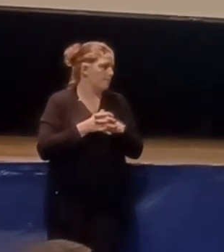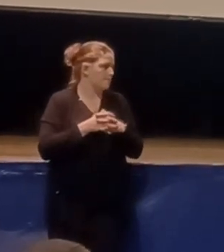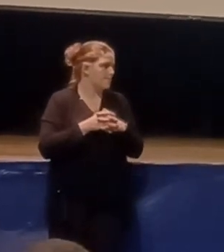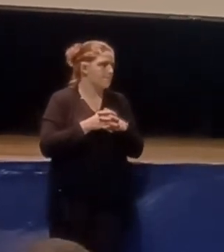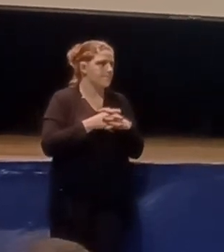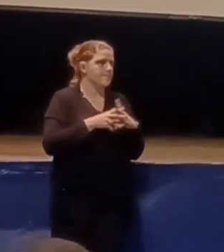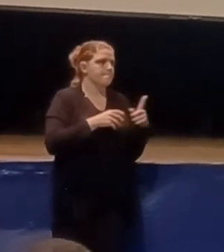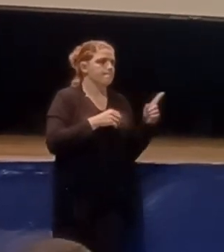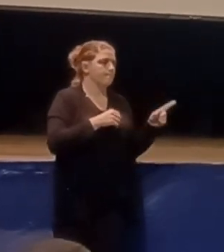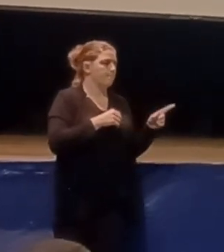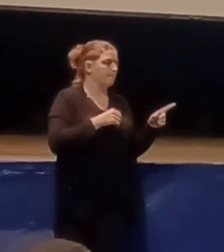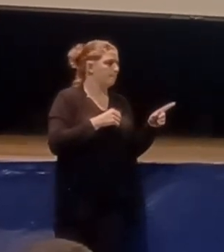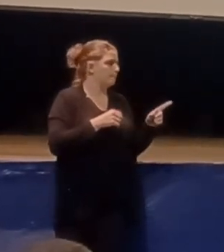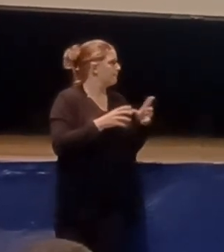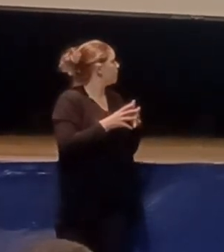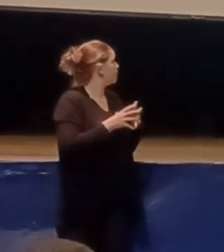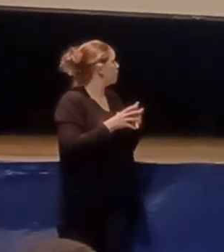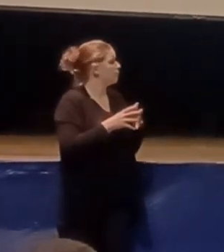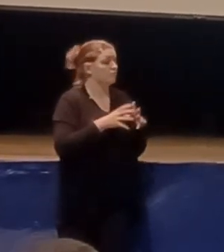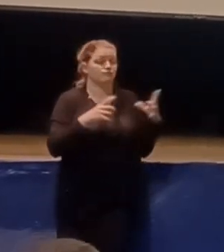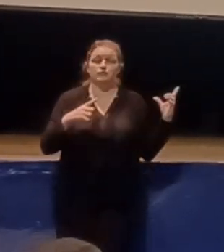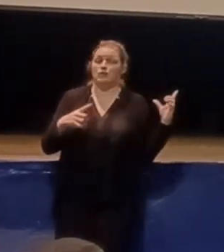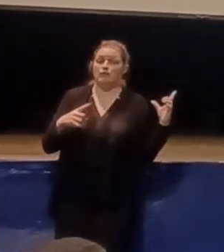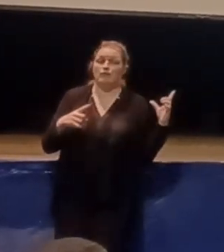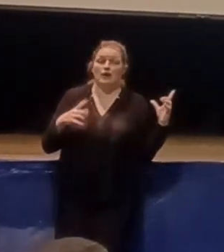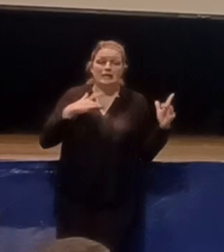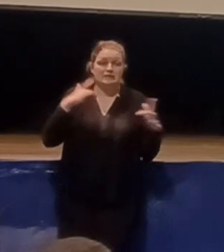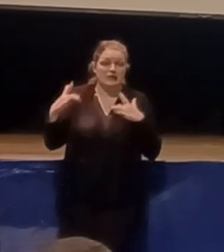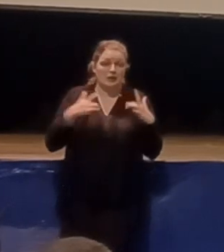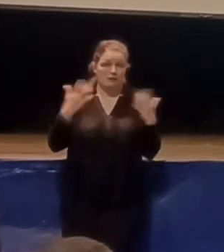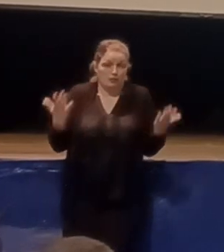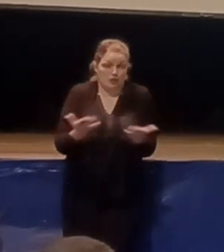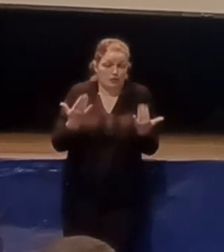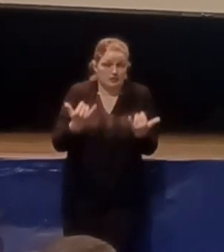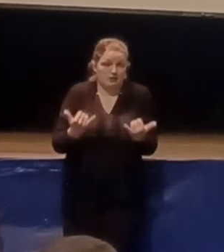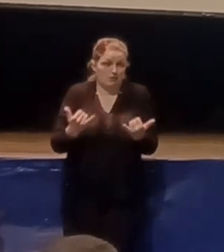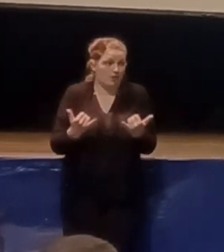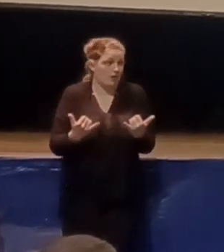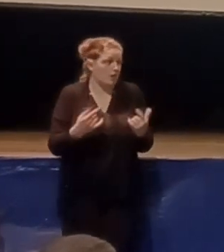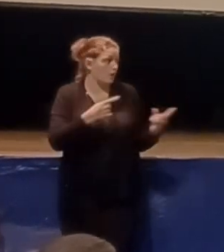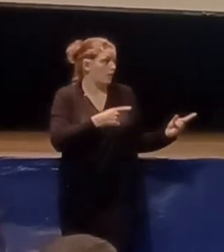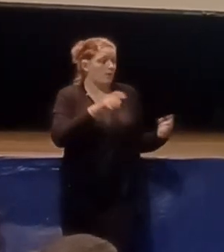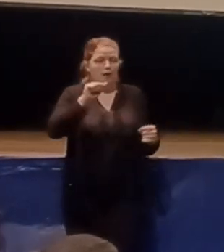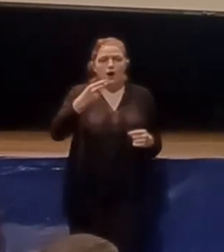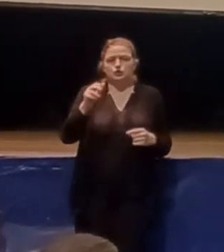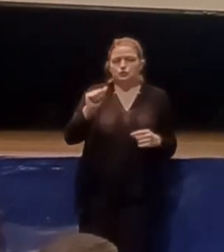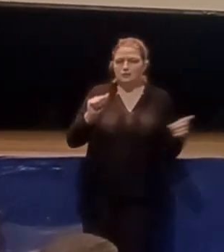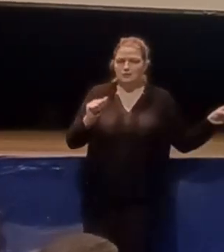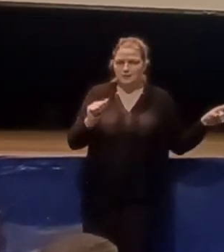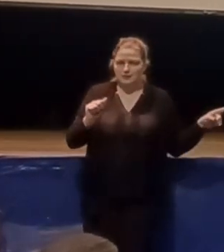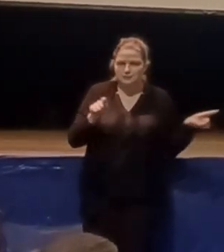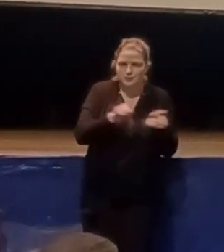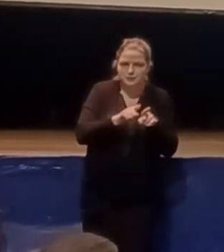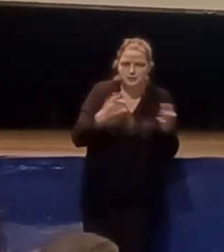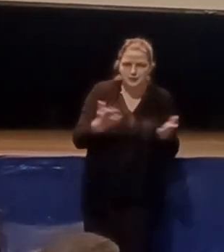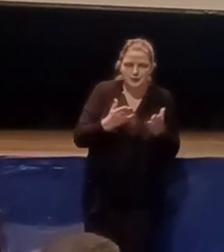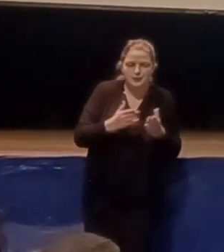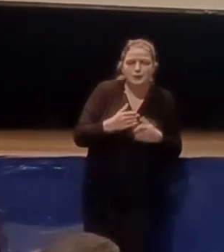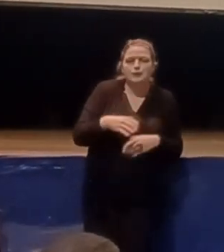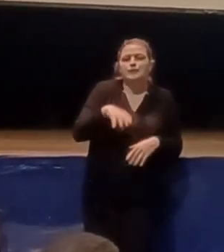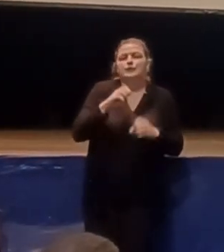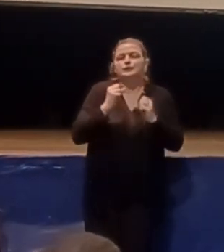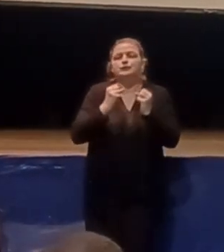slide deck. So we're super excited to be here with you today, joined here by Yasha with the Streets Cabinet